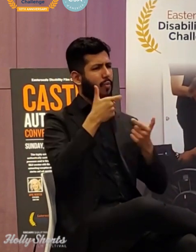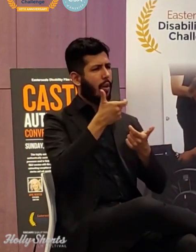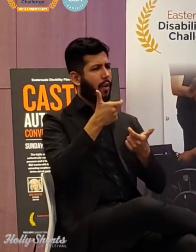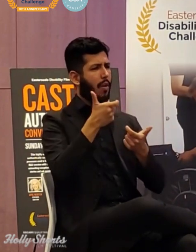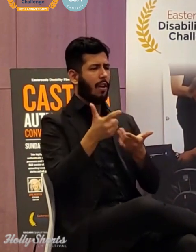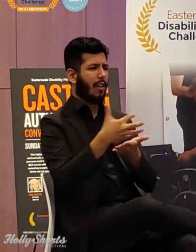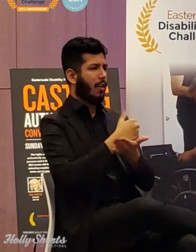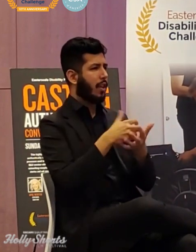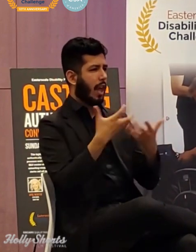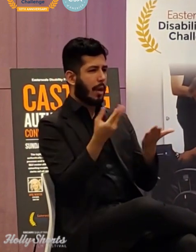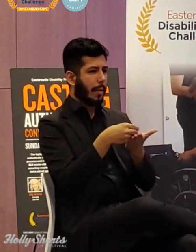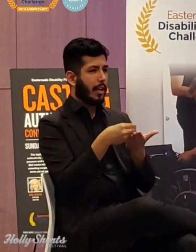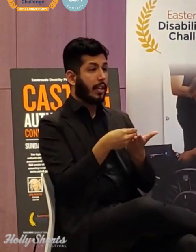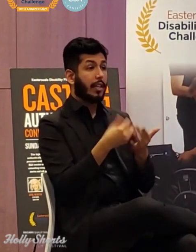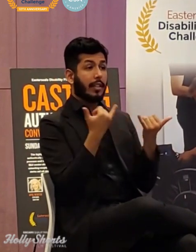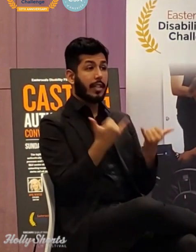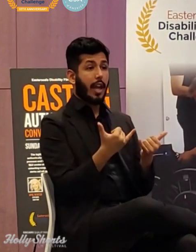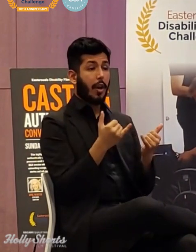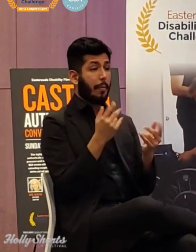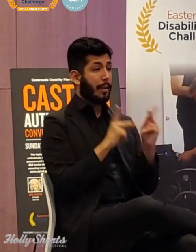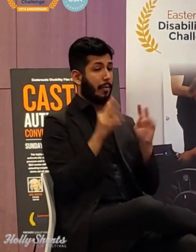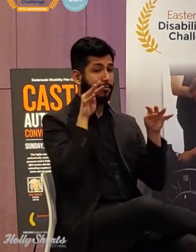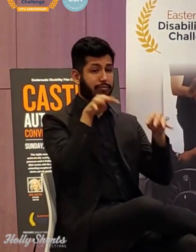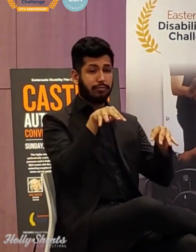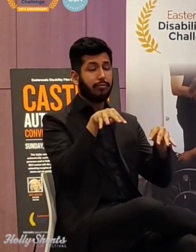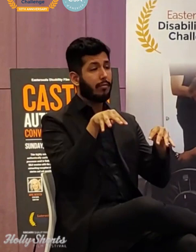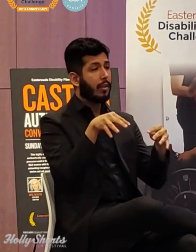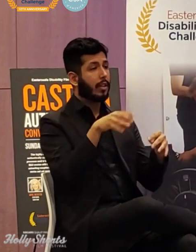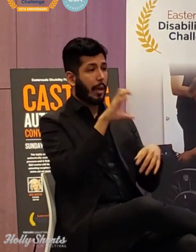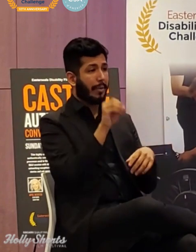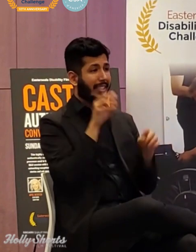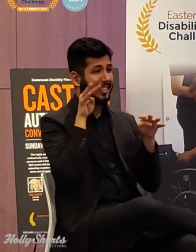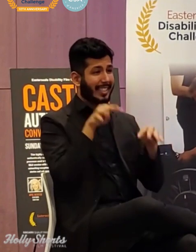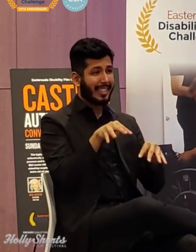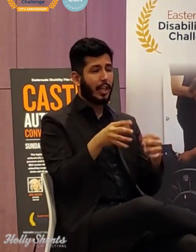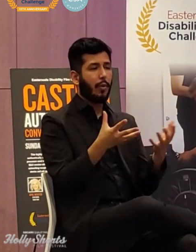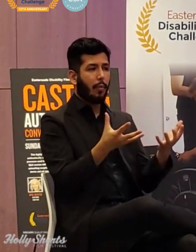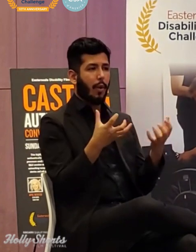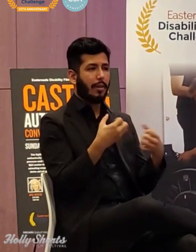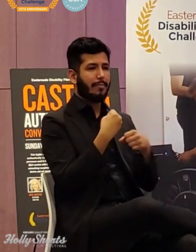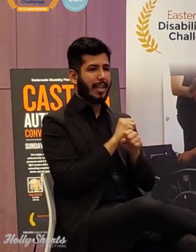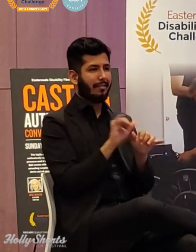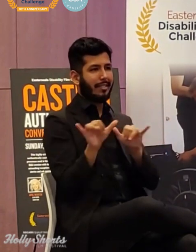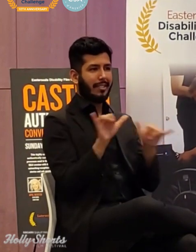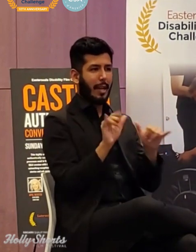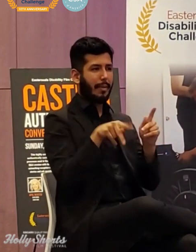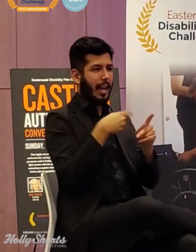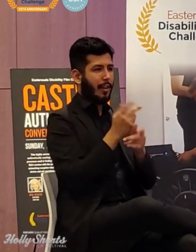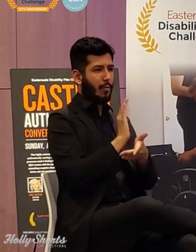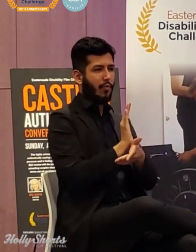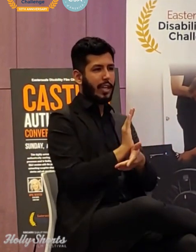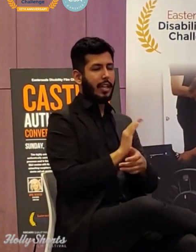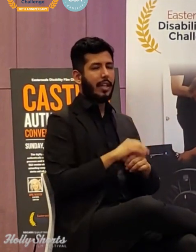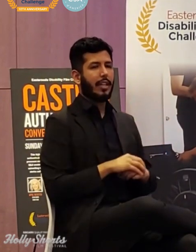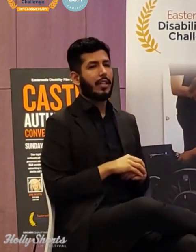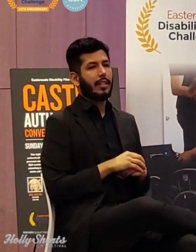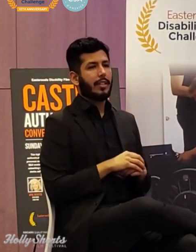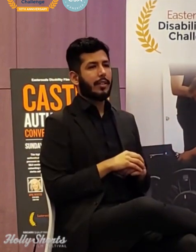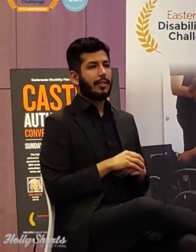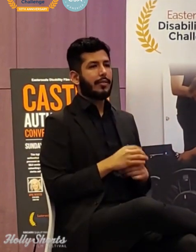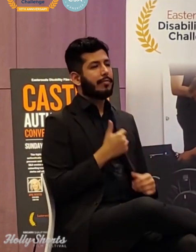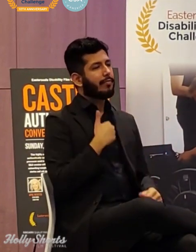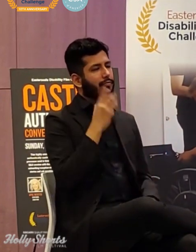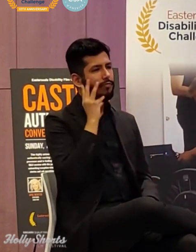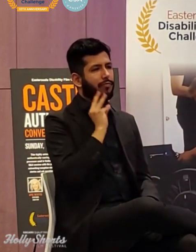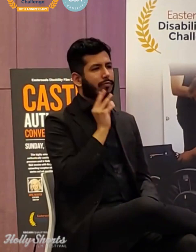everybody wants to have their Coda, you know, of course. And there are unconscious biases. I've had this sort of experience of a group